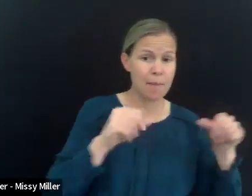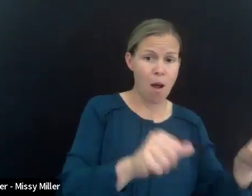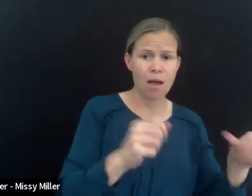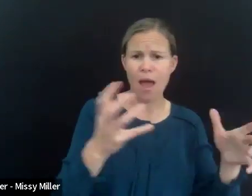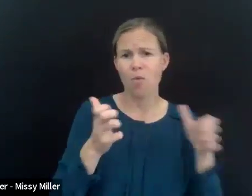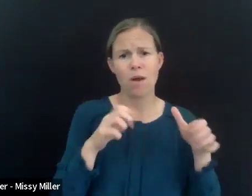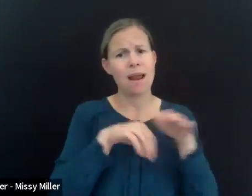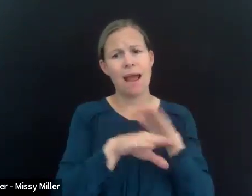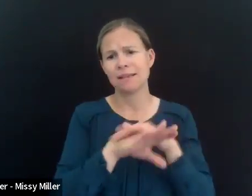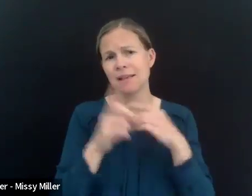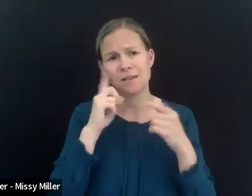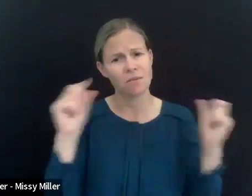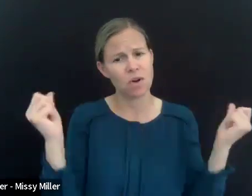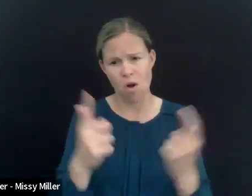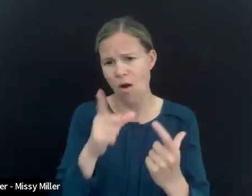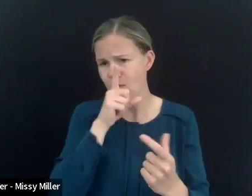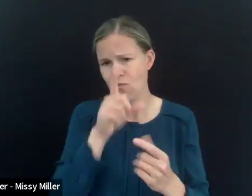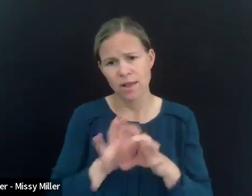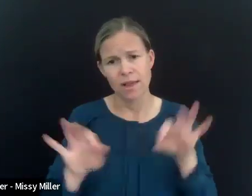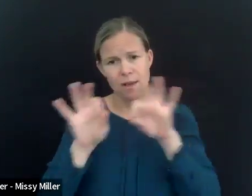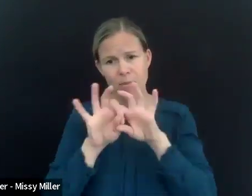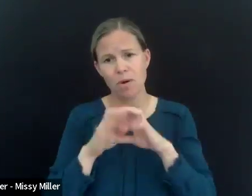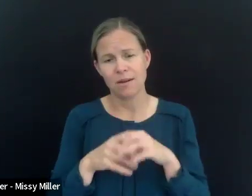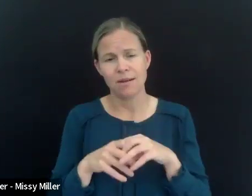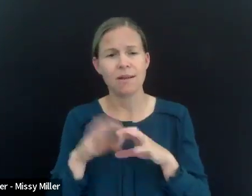and we'll get into, the whys when we